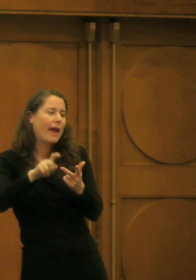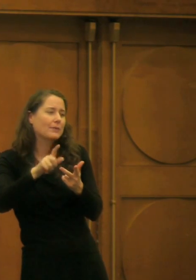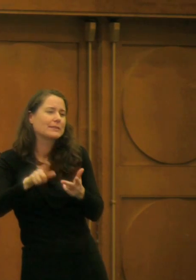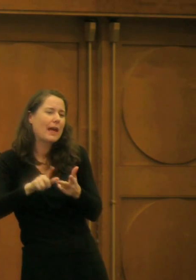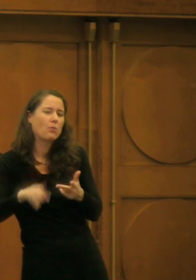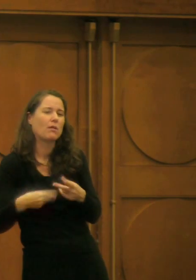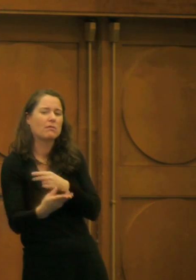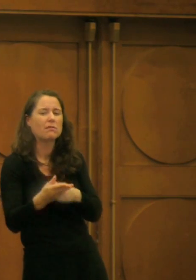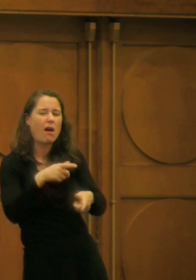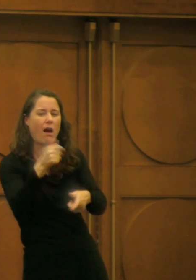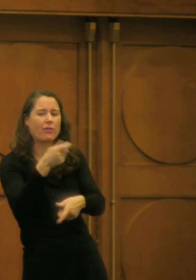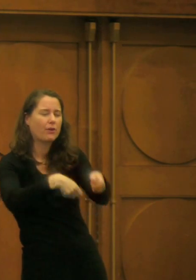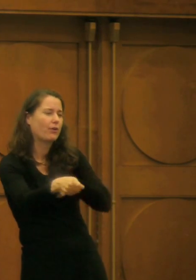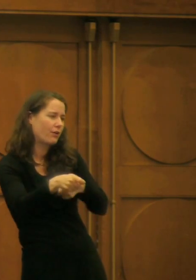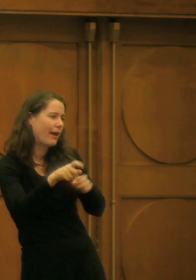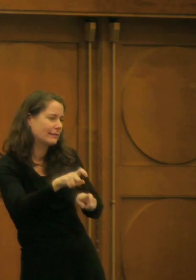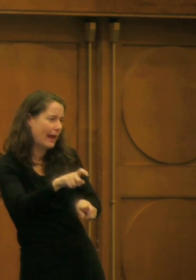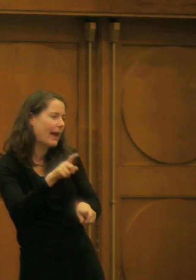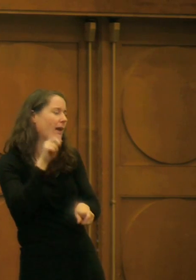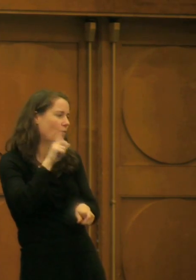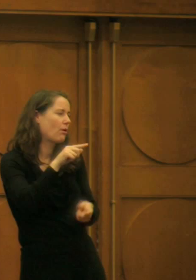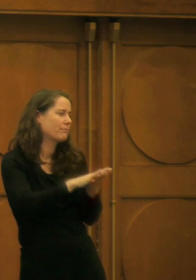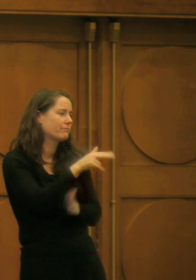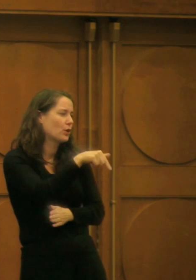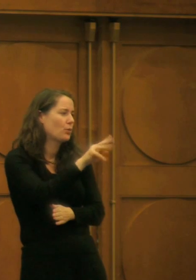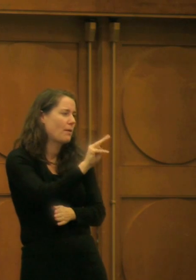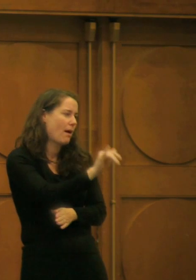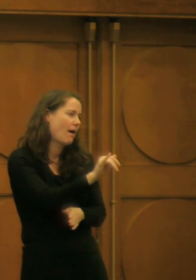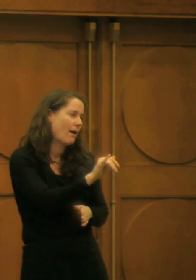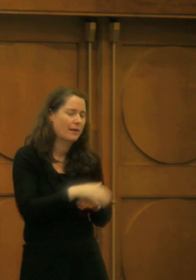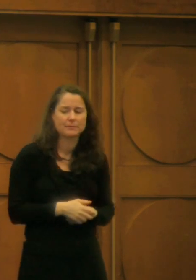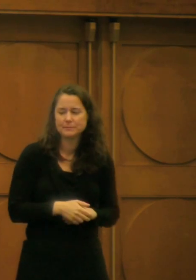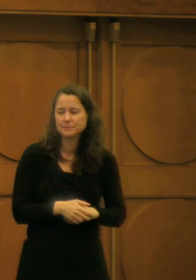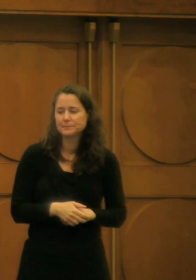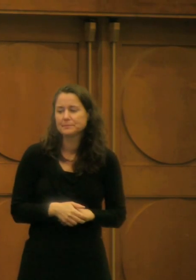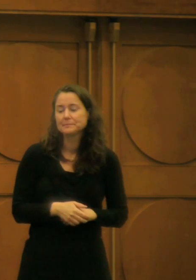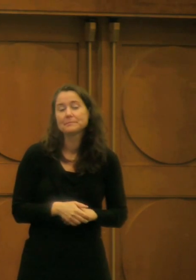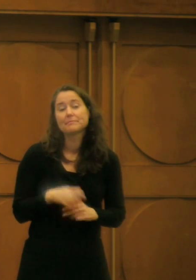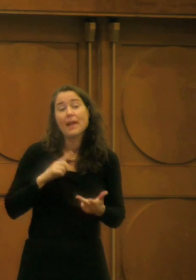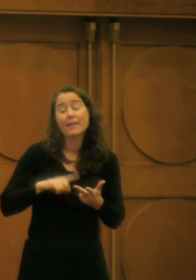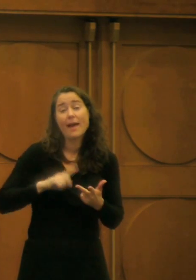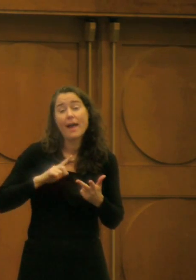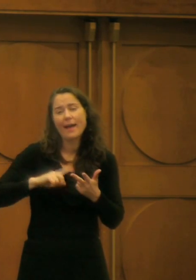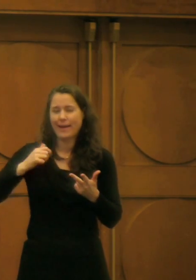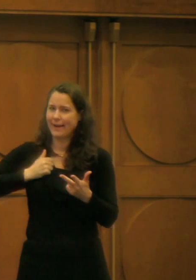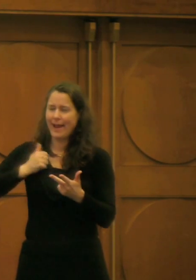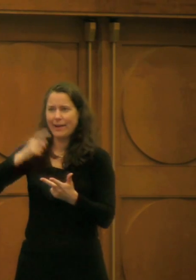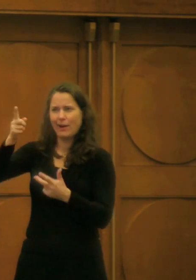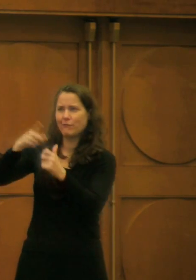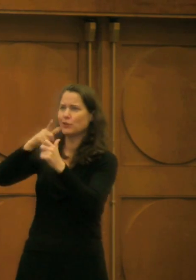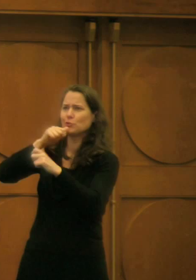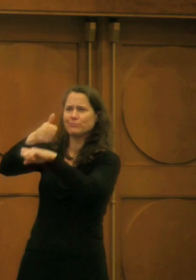minority languages. And finally, we've taken our cue from our colleagues in Canada that have many indigenous languages, and